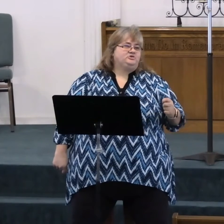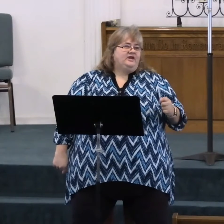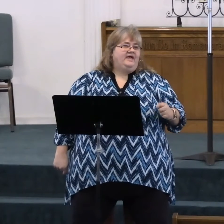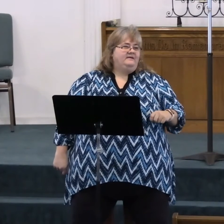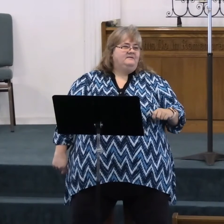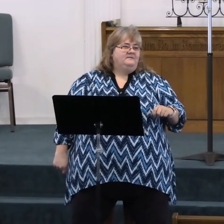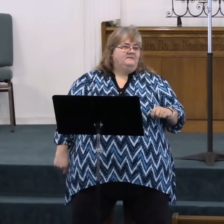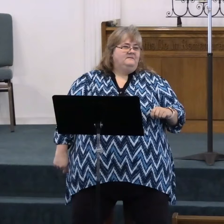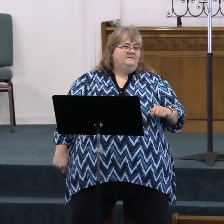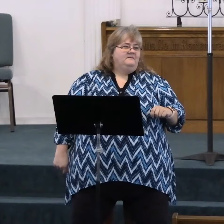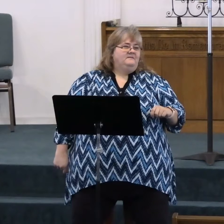Just yesterday,